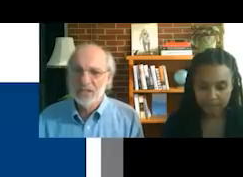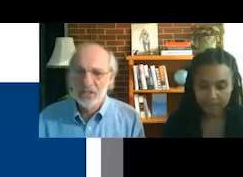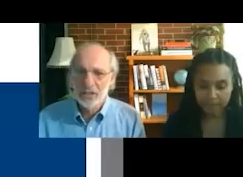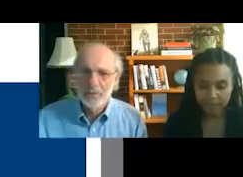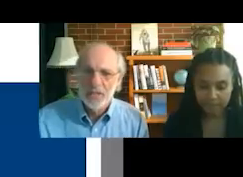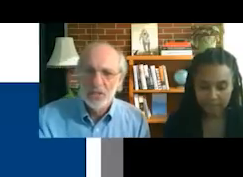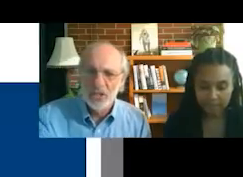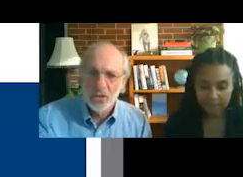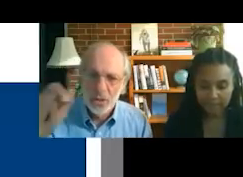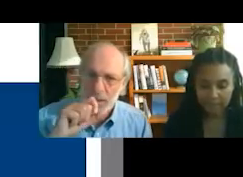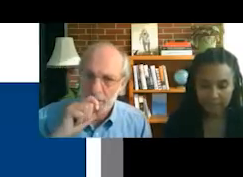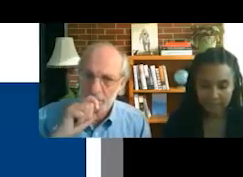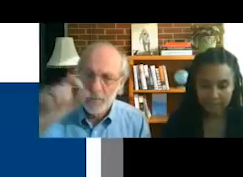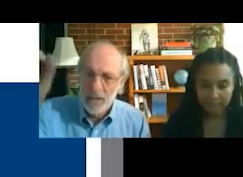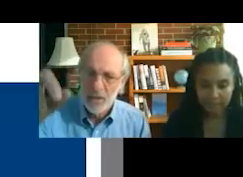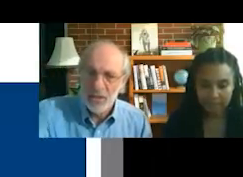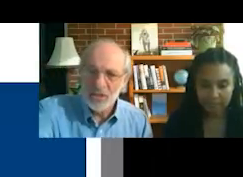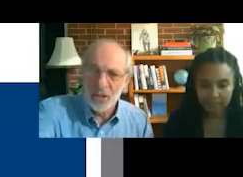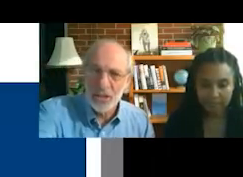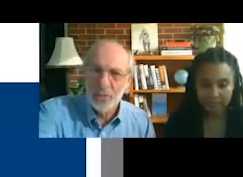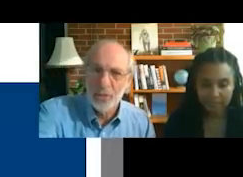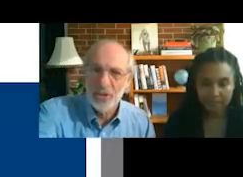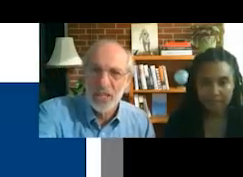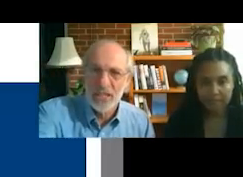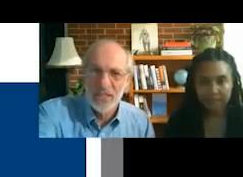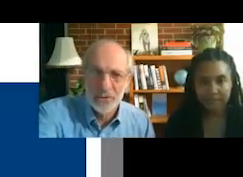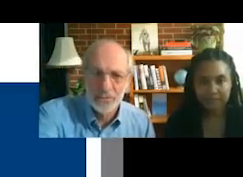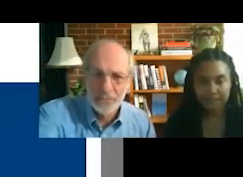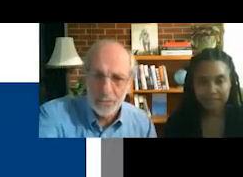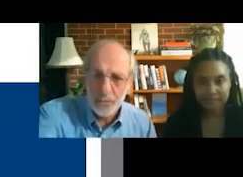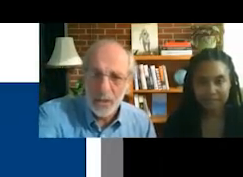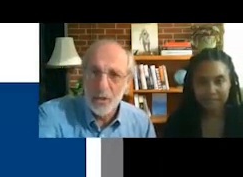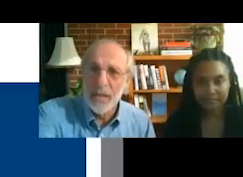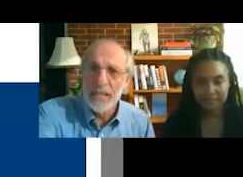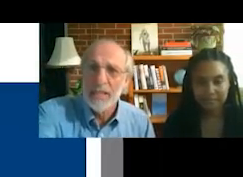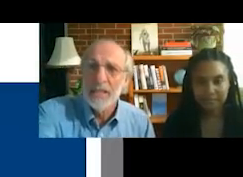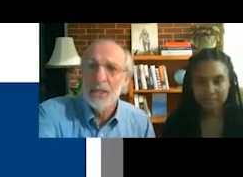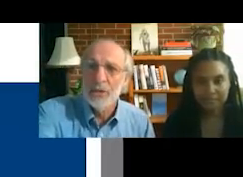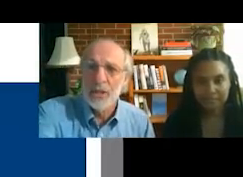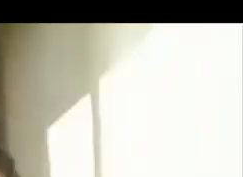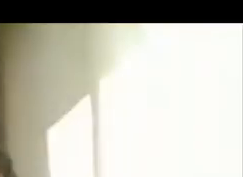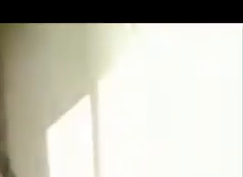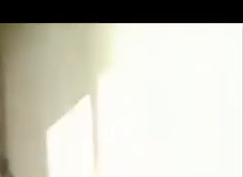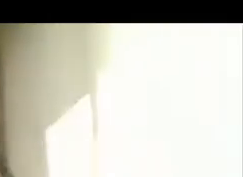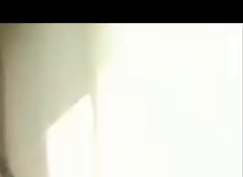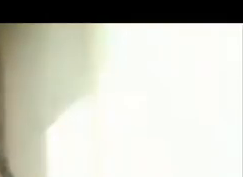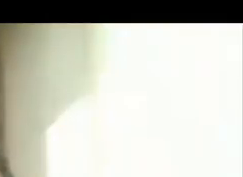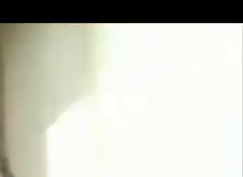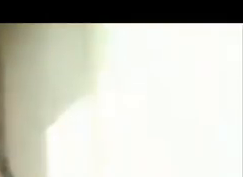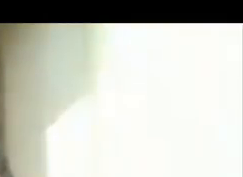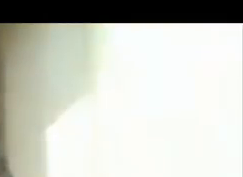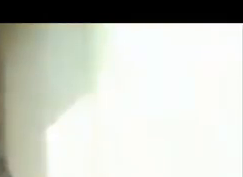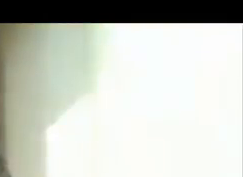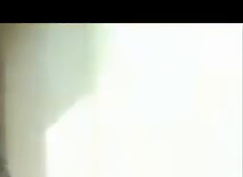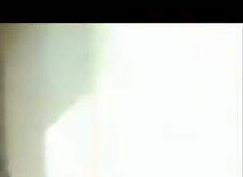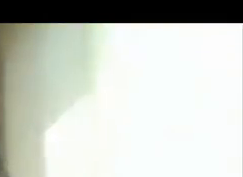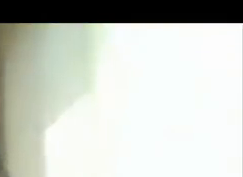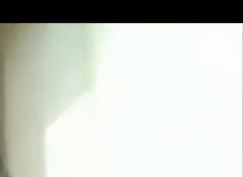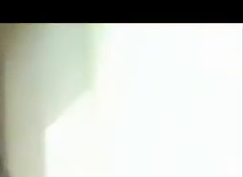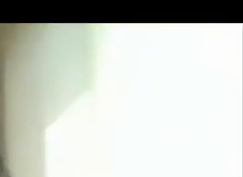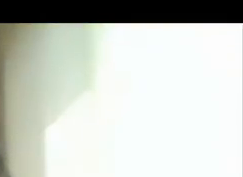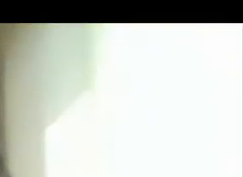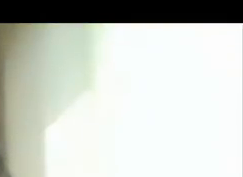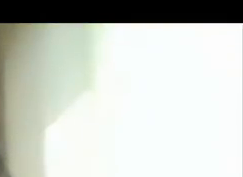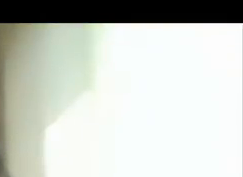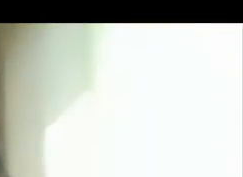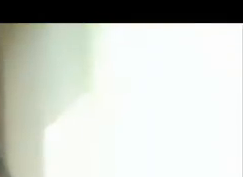this system. So let's learn a couple more signs here. You ready? Here we go. Okay, here are the next set of signs